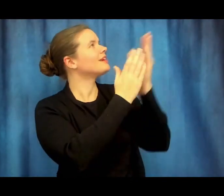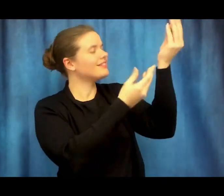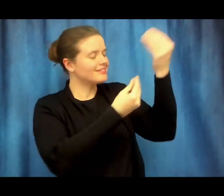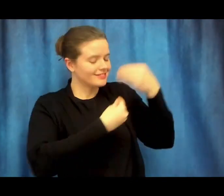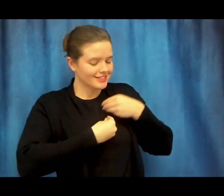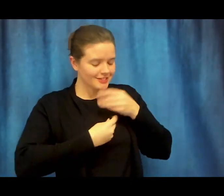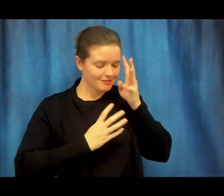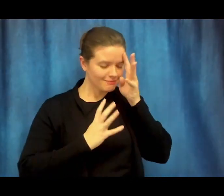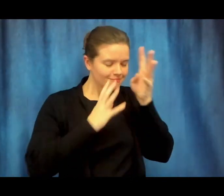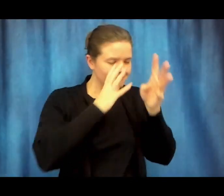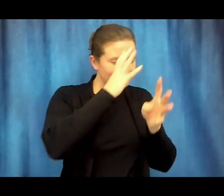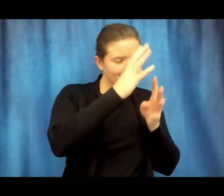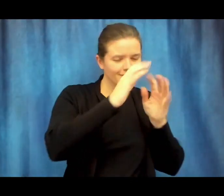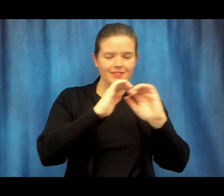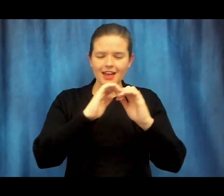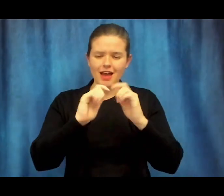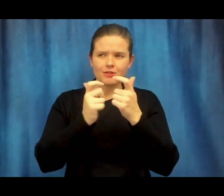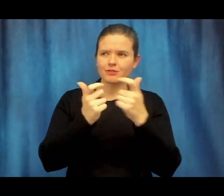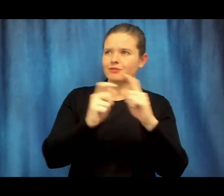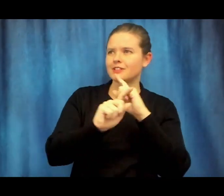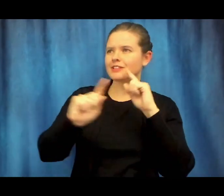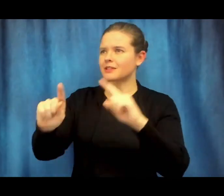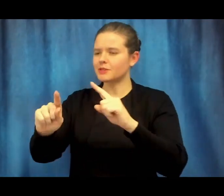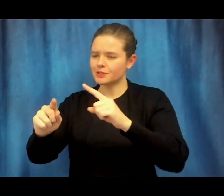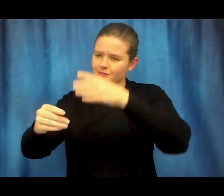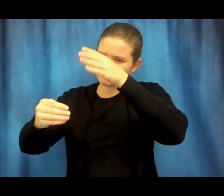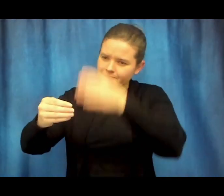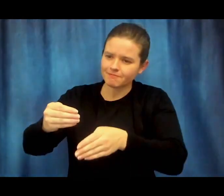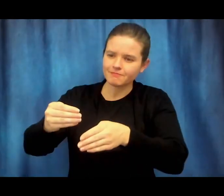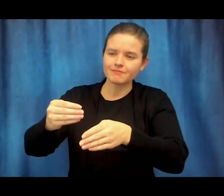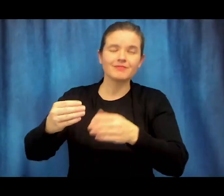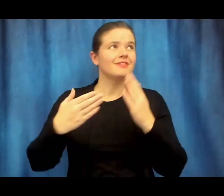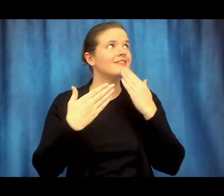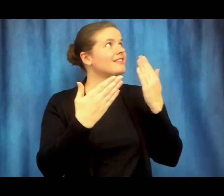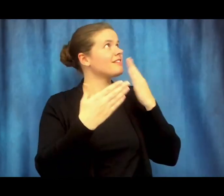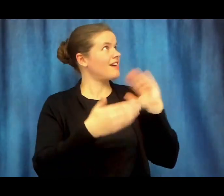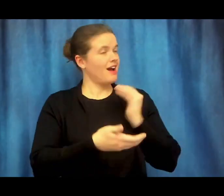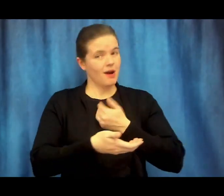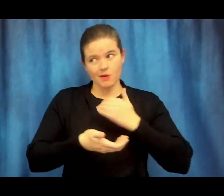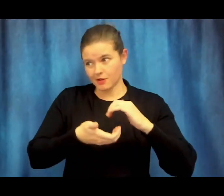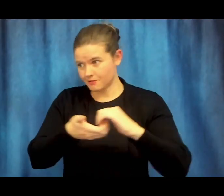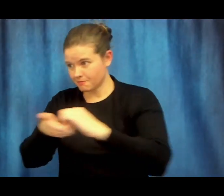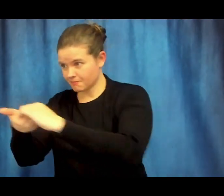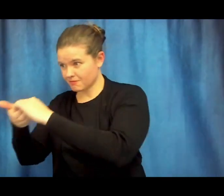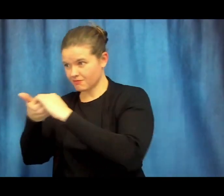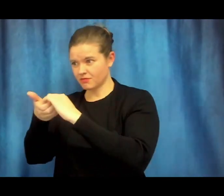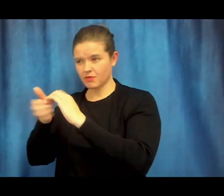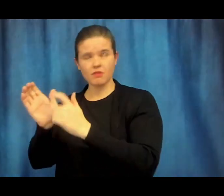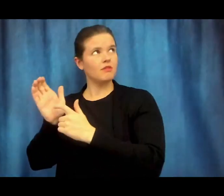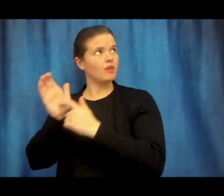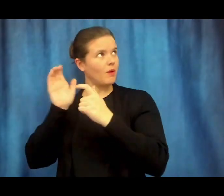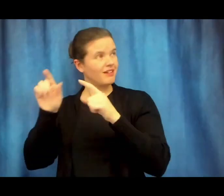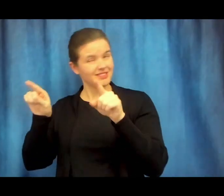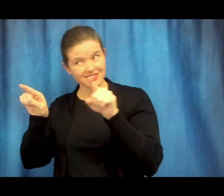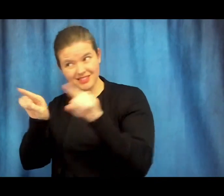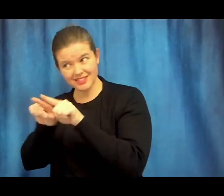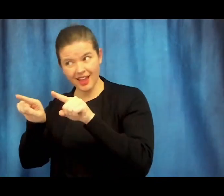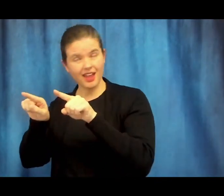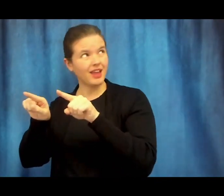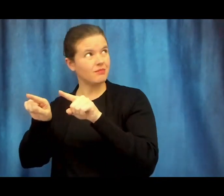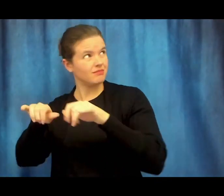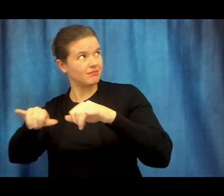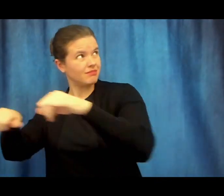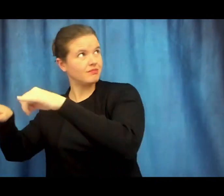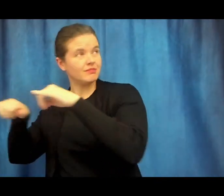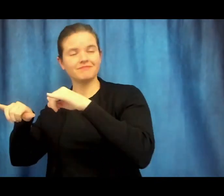And Father, we also pray that you will give us creativity in accomplishing the Great Commission. We thank you that our unity does not require